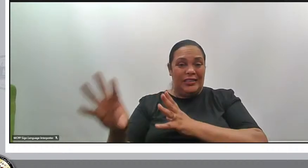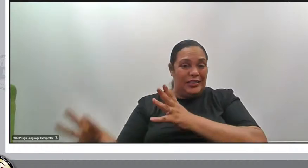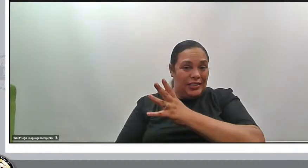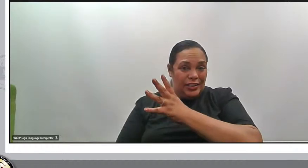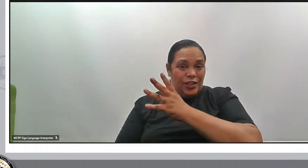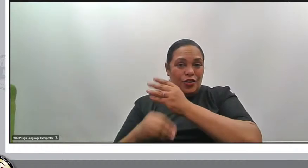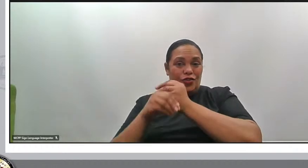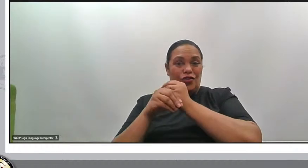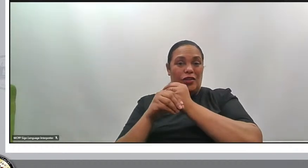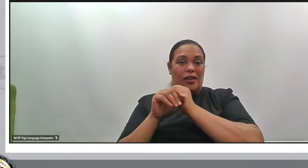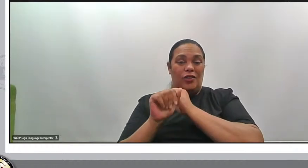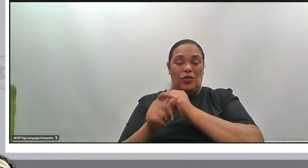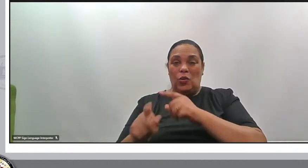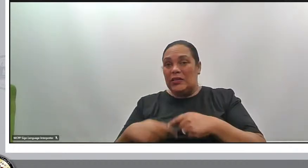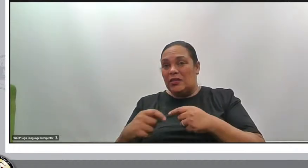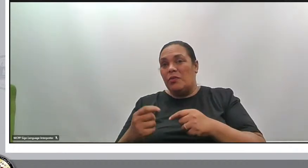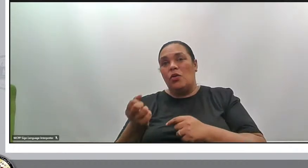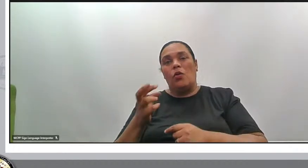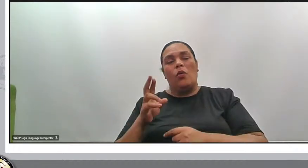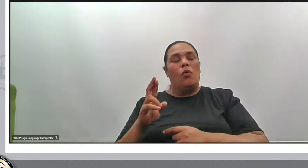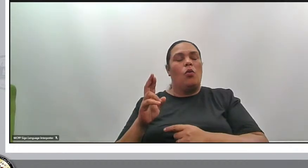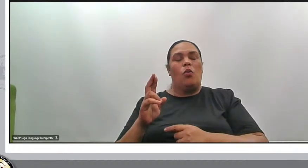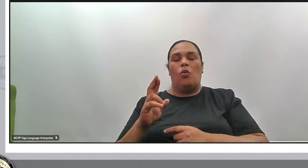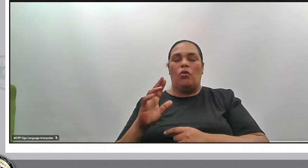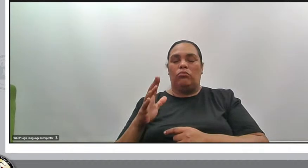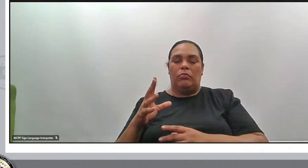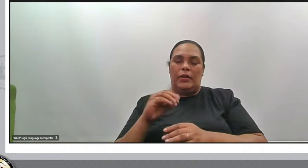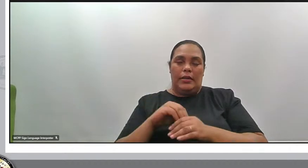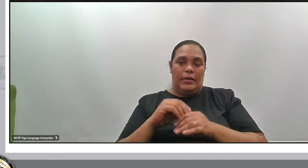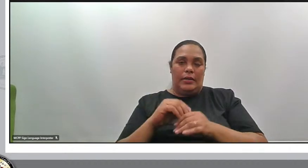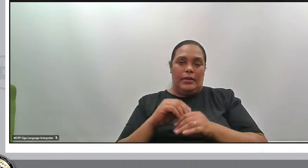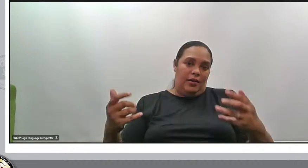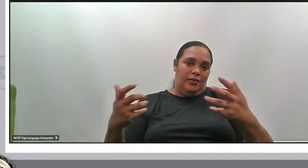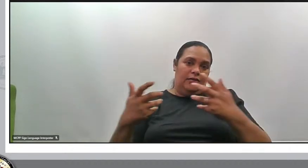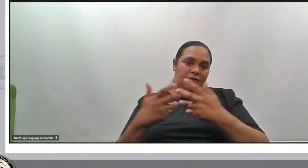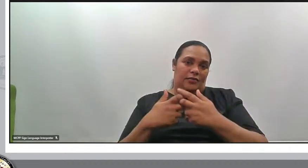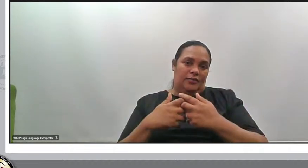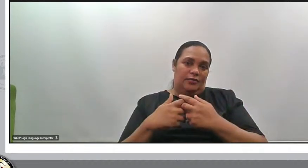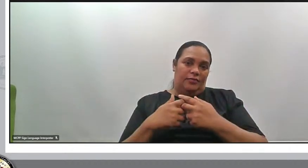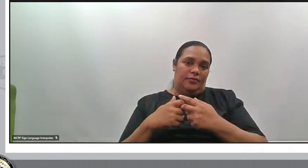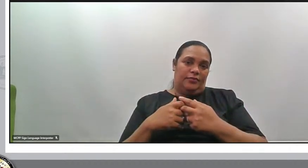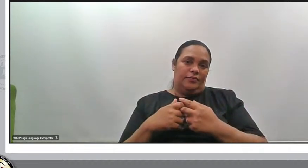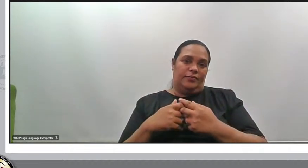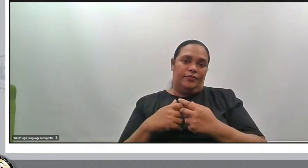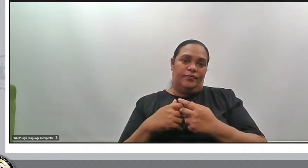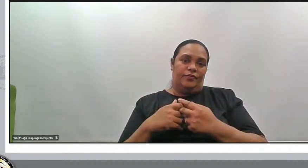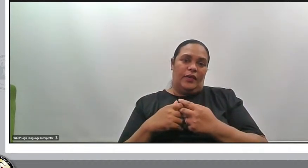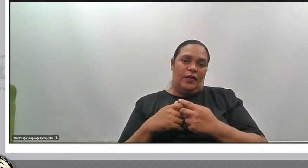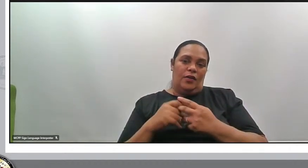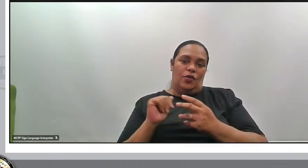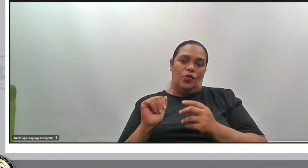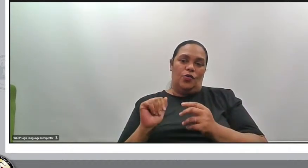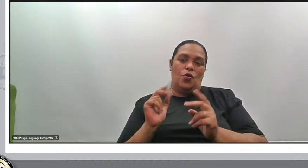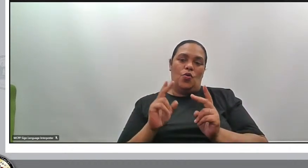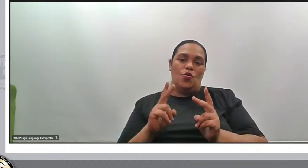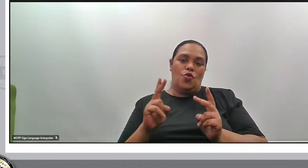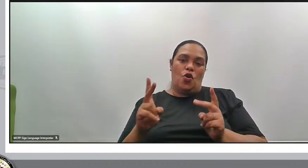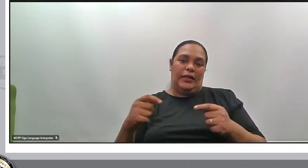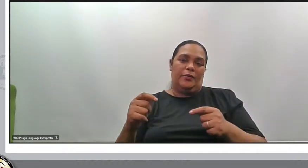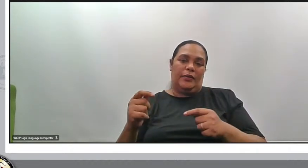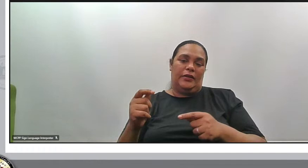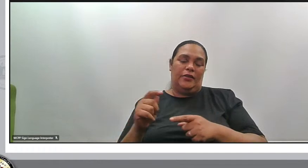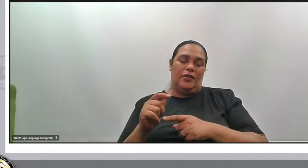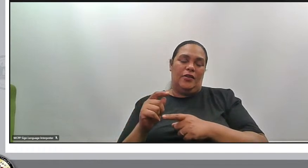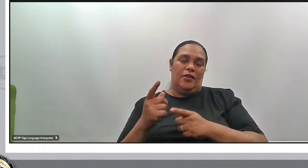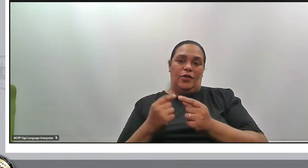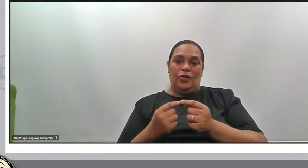the traditional spend, or is it approximately in line with the normal expenditure trends, but it's